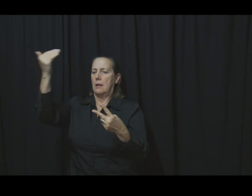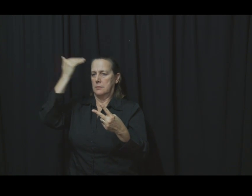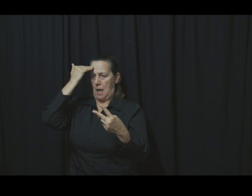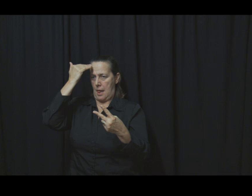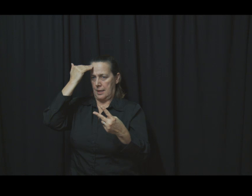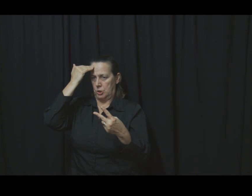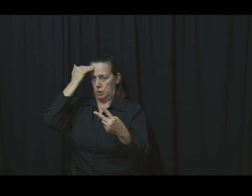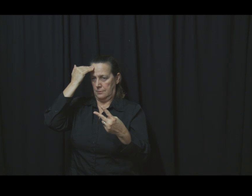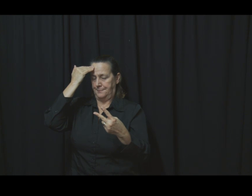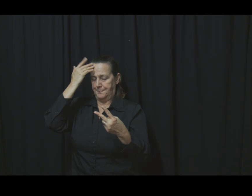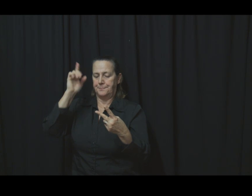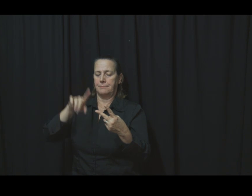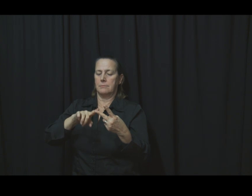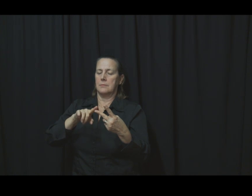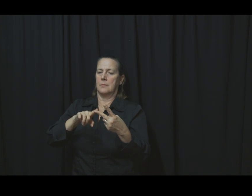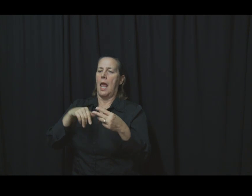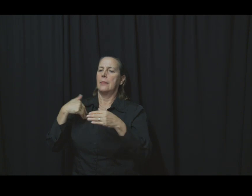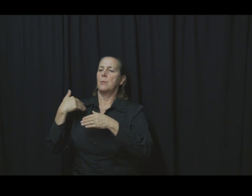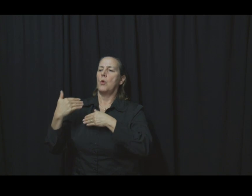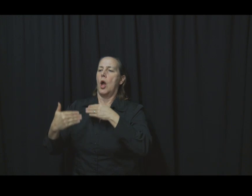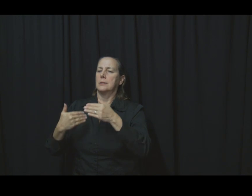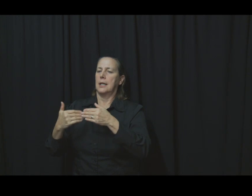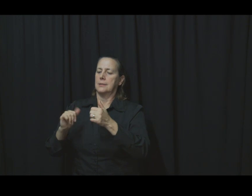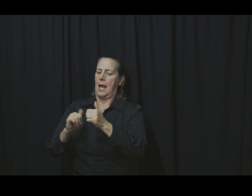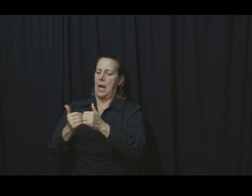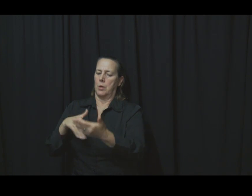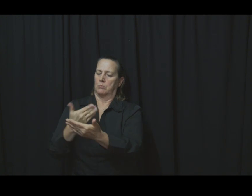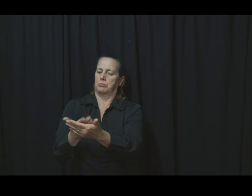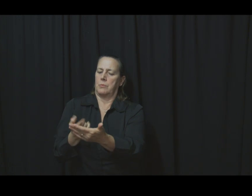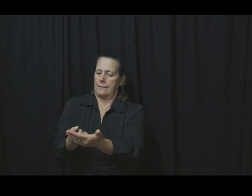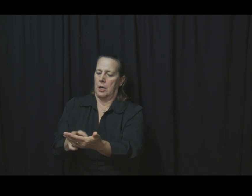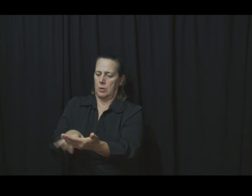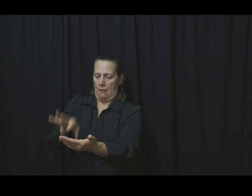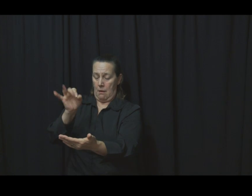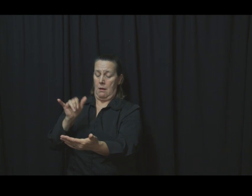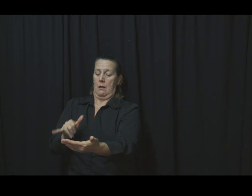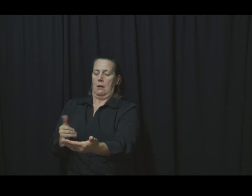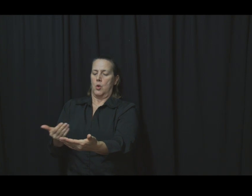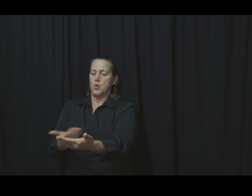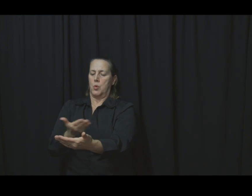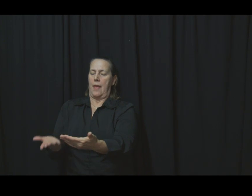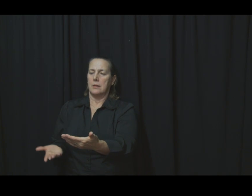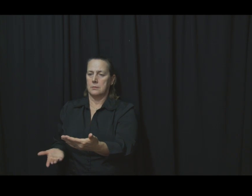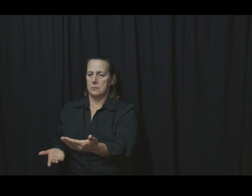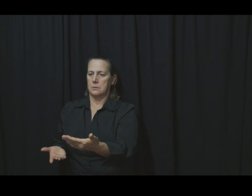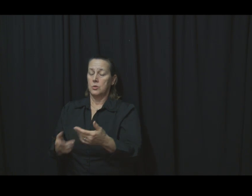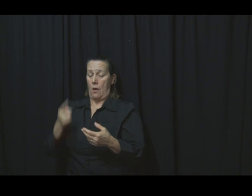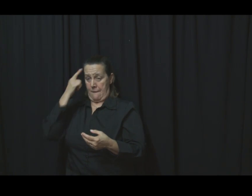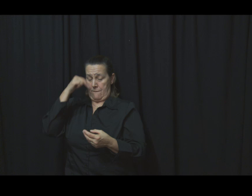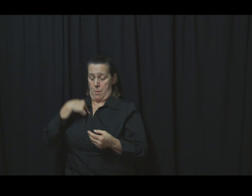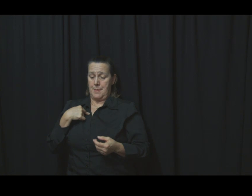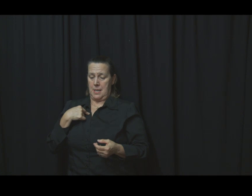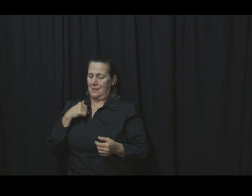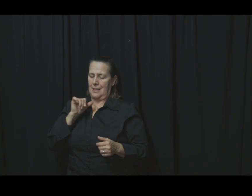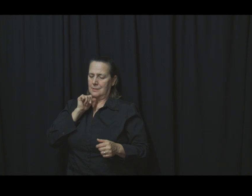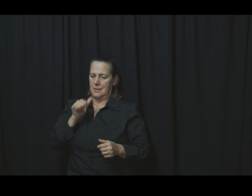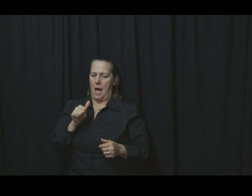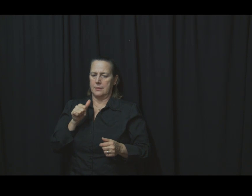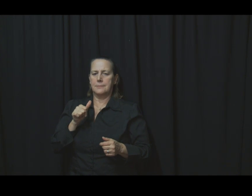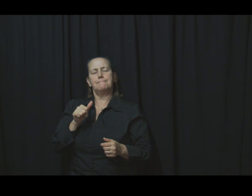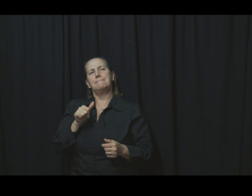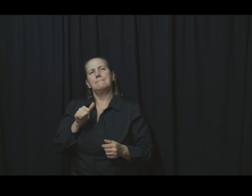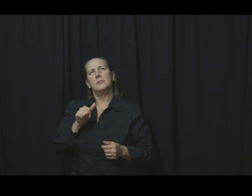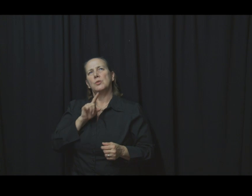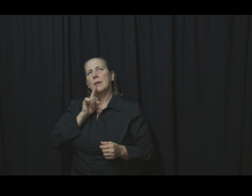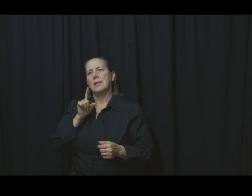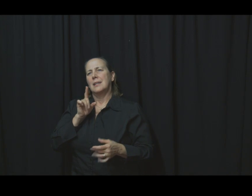rubidium, and it's the process, the means by which we make these discoveries. So for me, that's not really